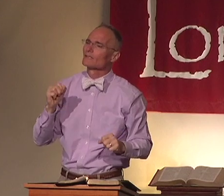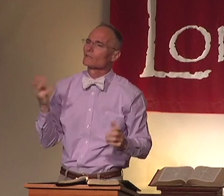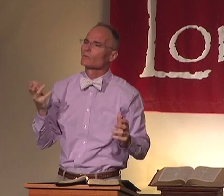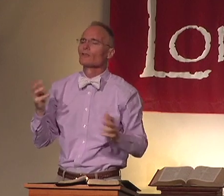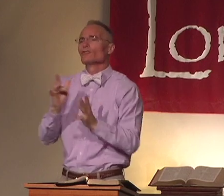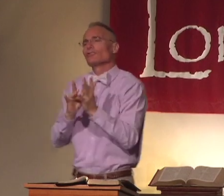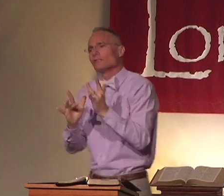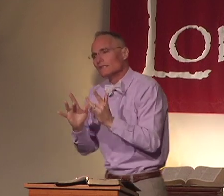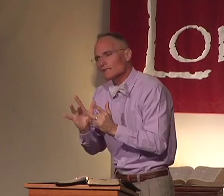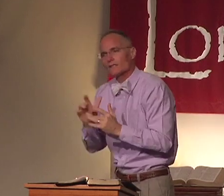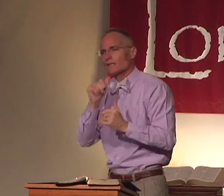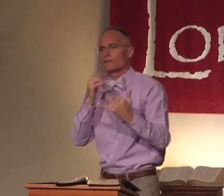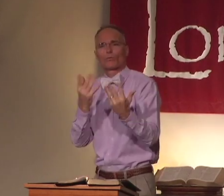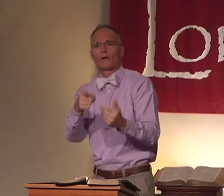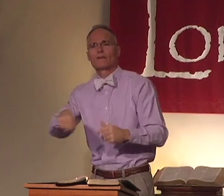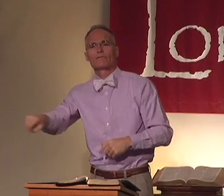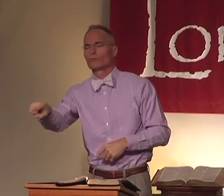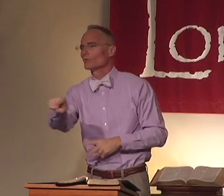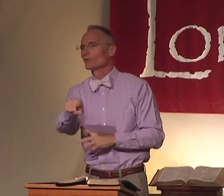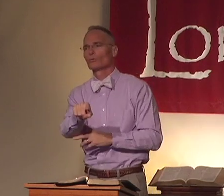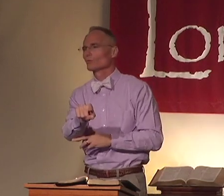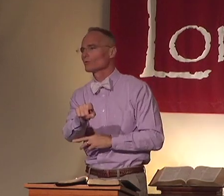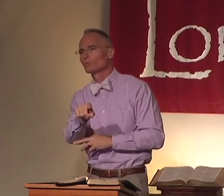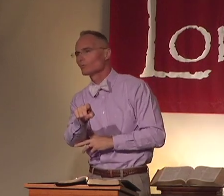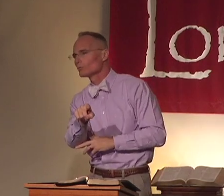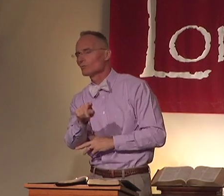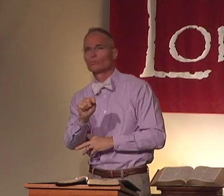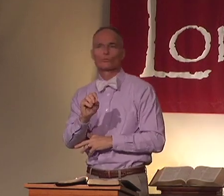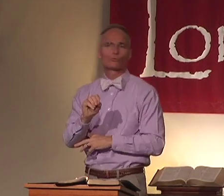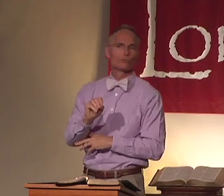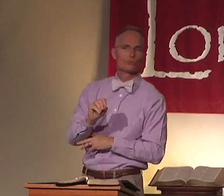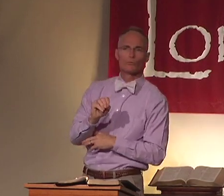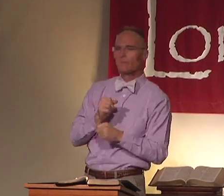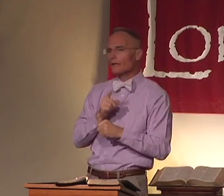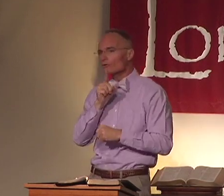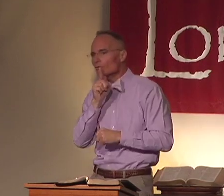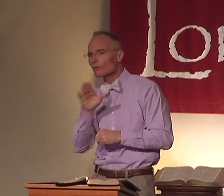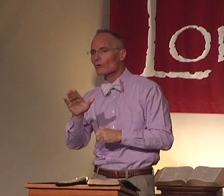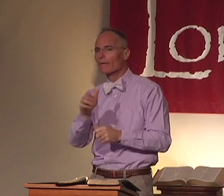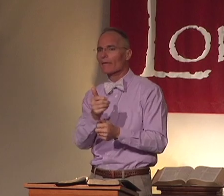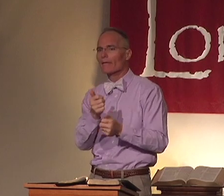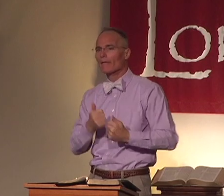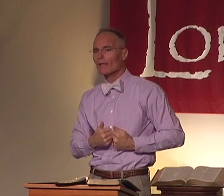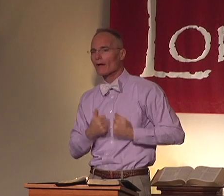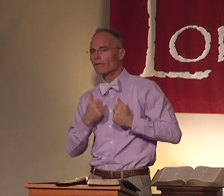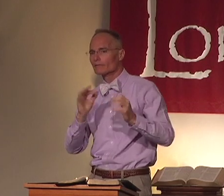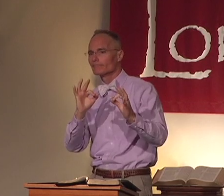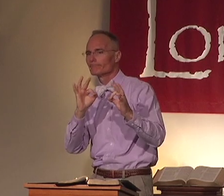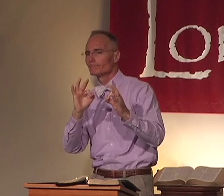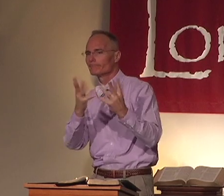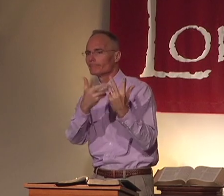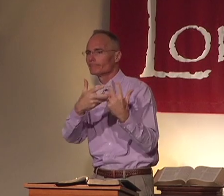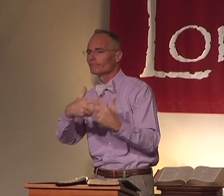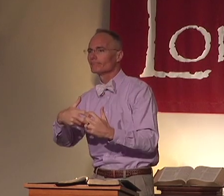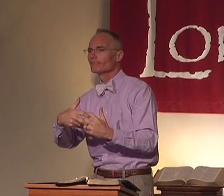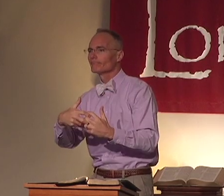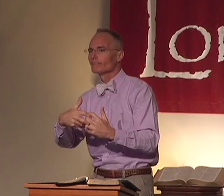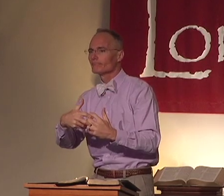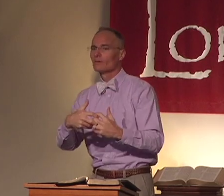But what is amazing, Jesus doesn't wait for you. He doesn't wait for you to make sure everything in your life is perfect and